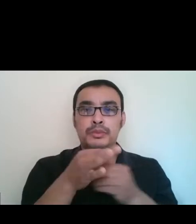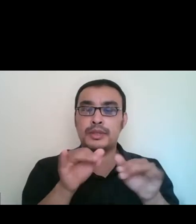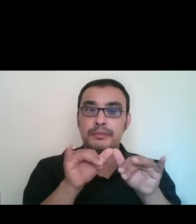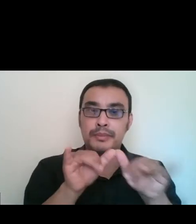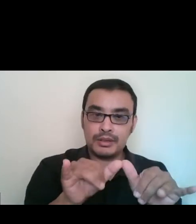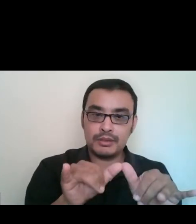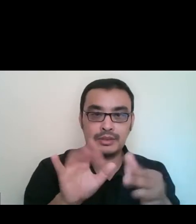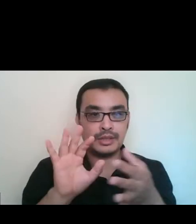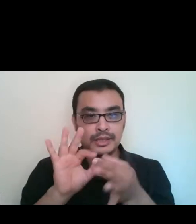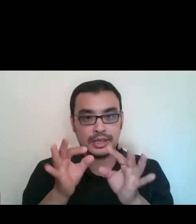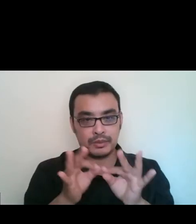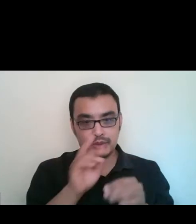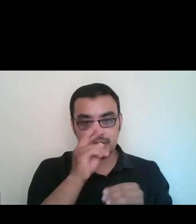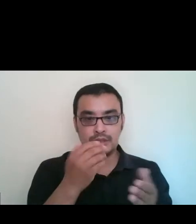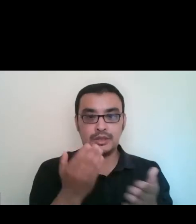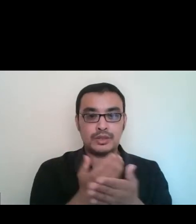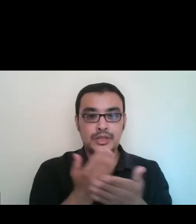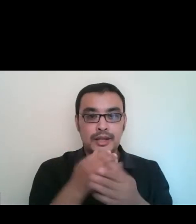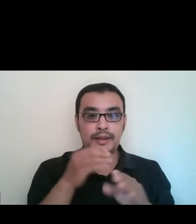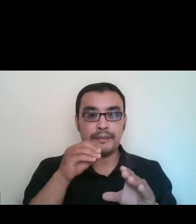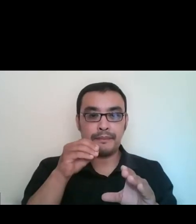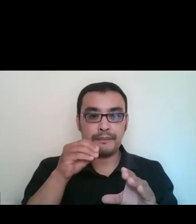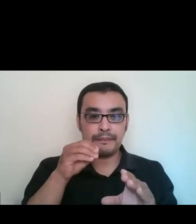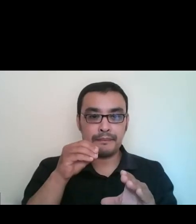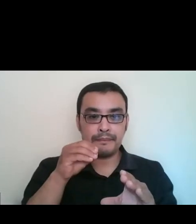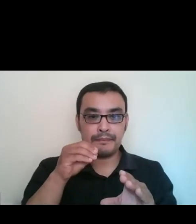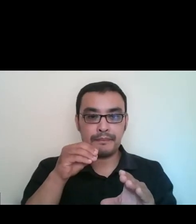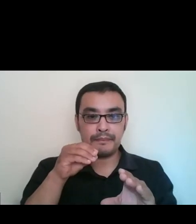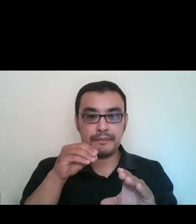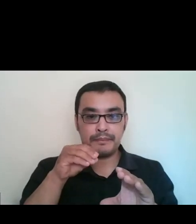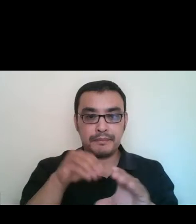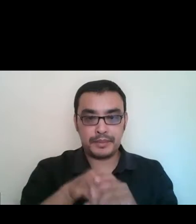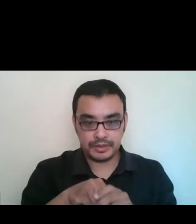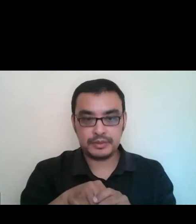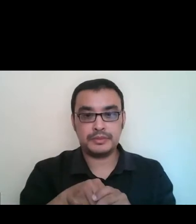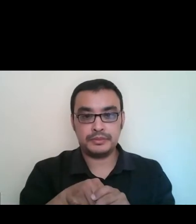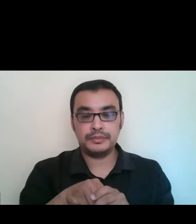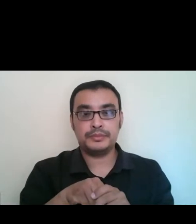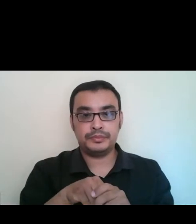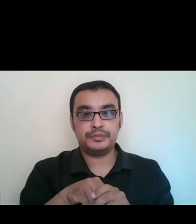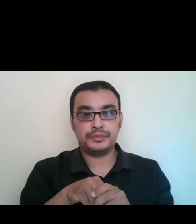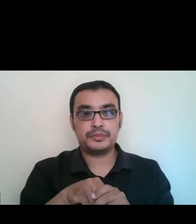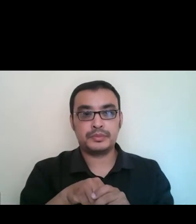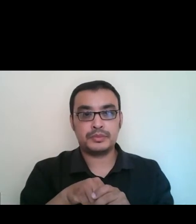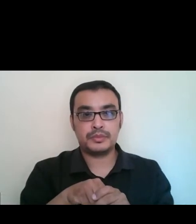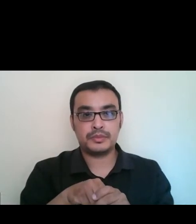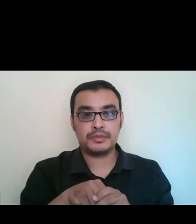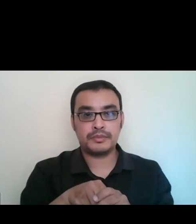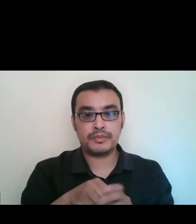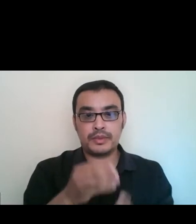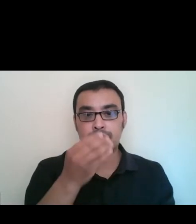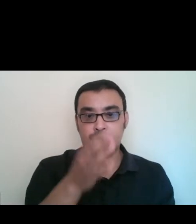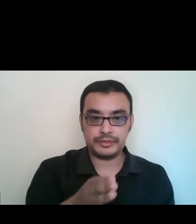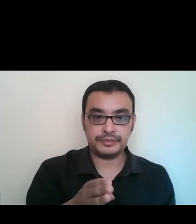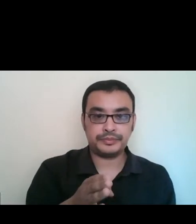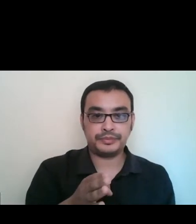our organizations. Also, I want to mention here about,